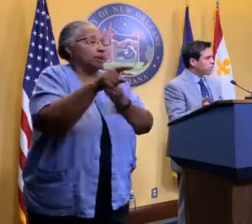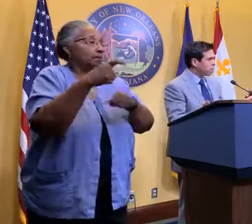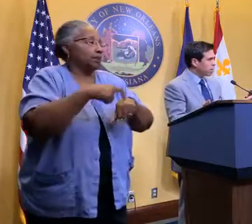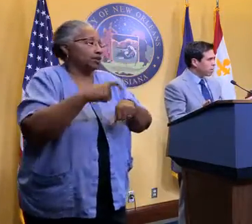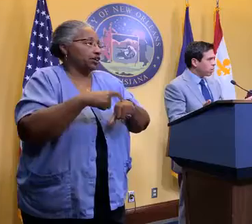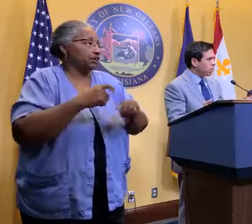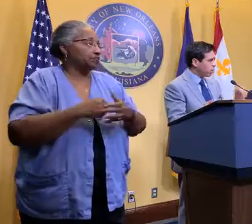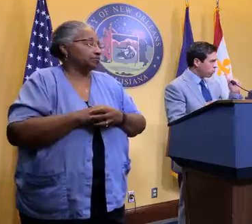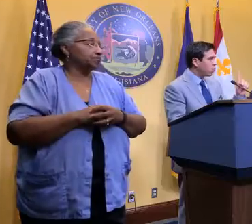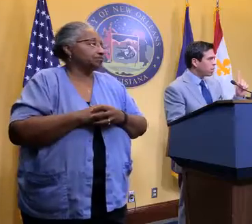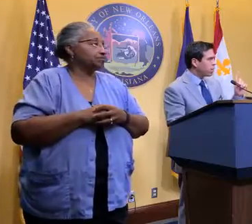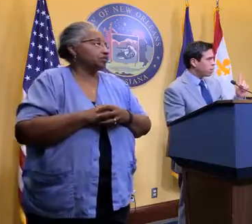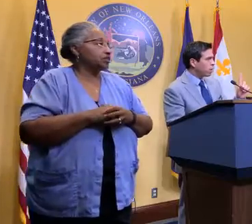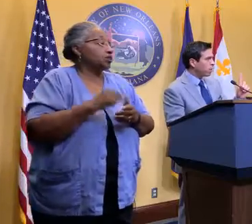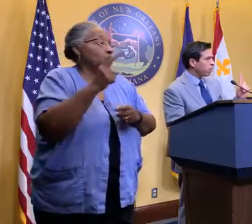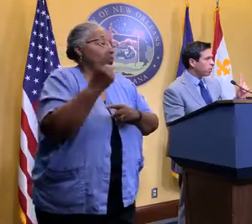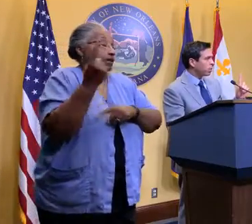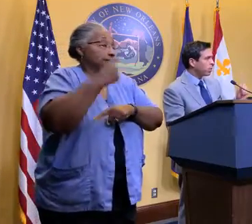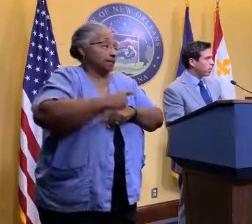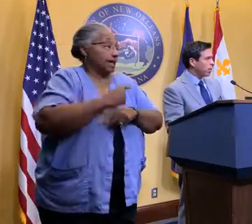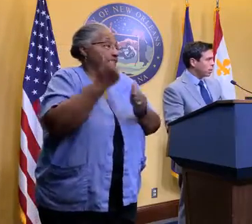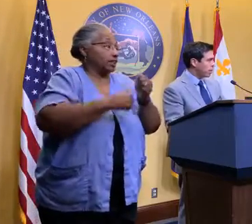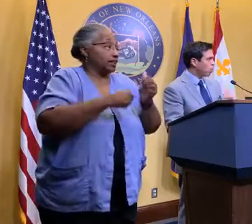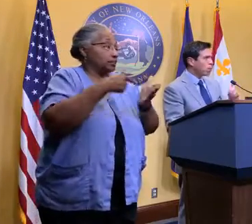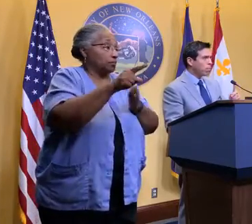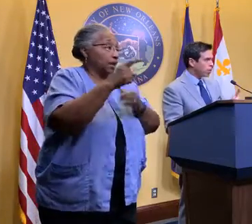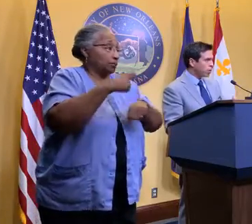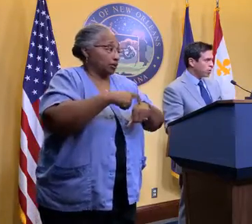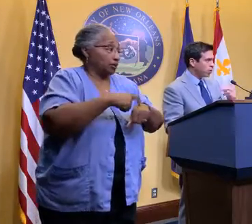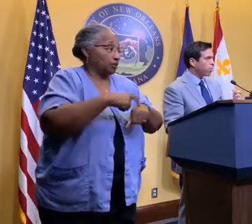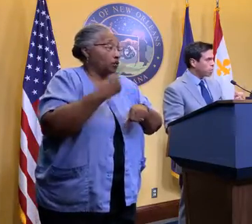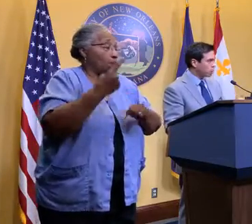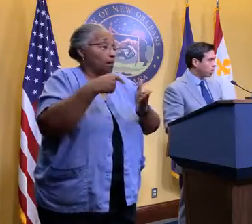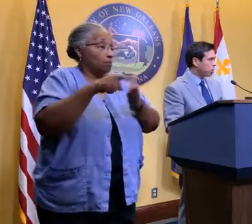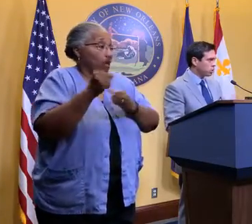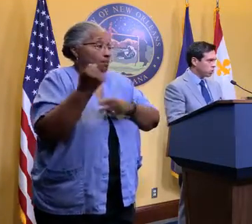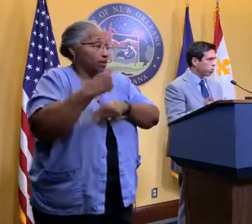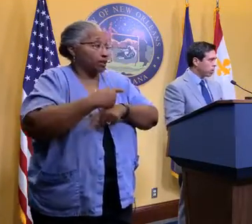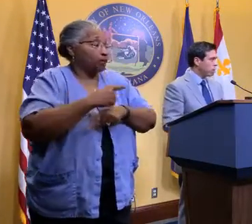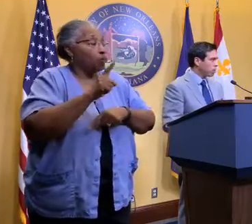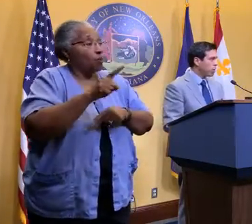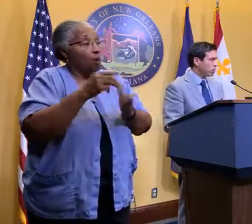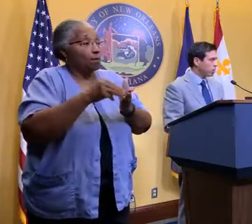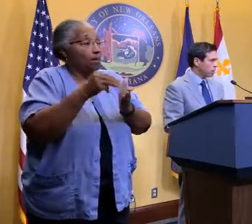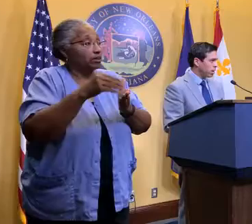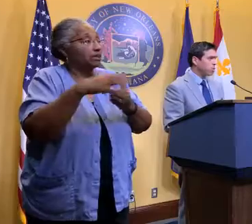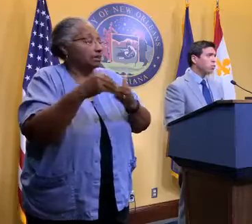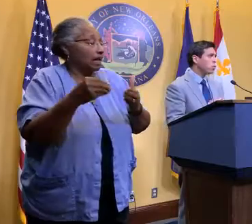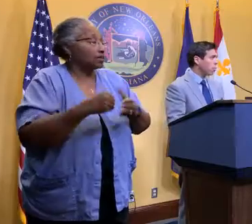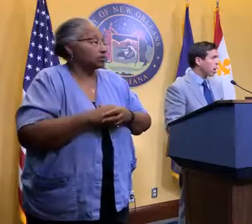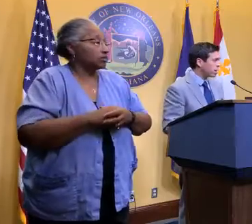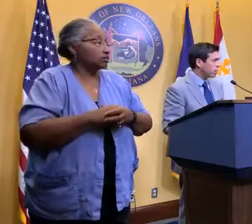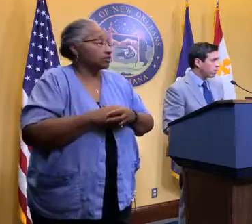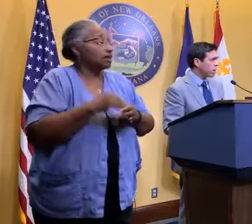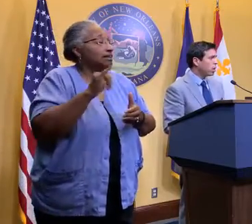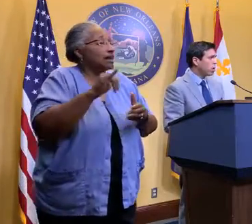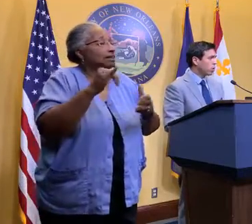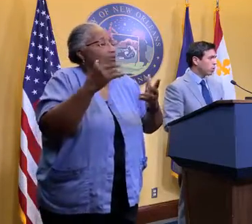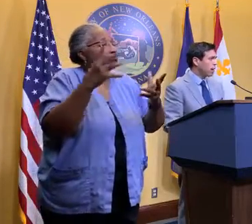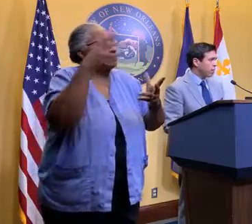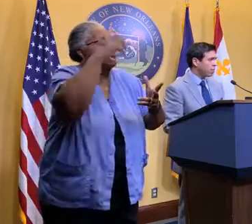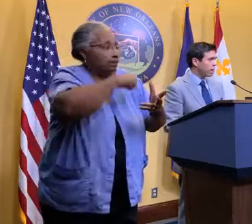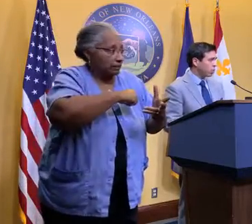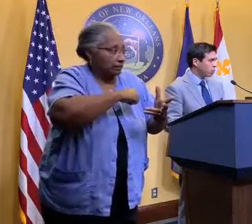It's relatively the same thing, right? So it's 1 day per pay period. One pay period is about $1 million, so it's approximately that. Now those are approximate,